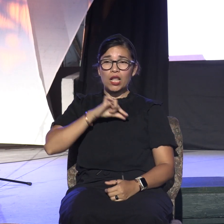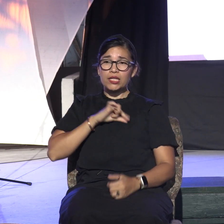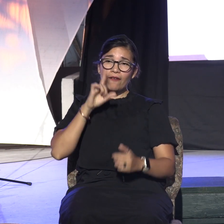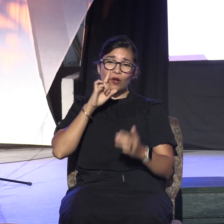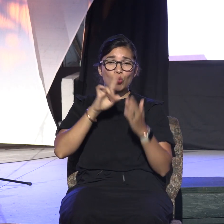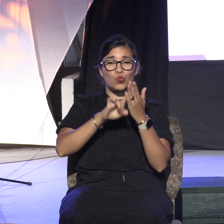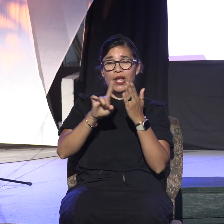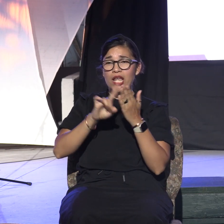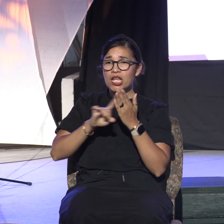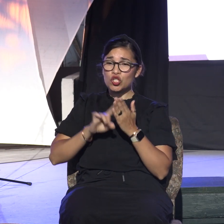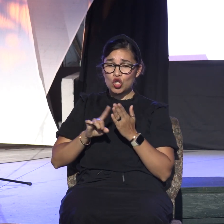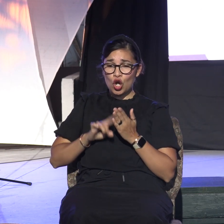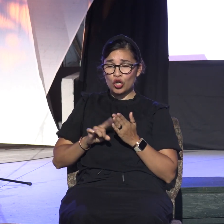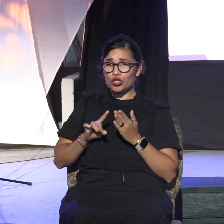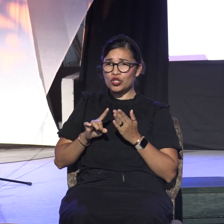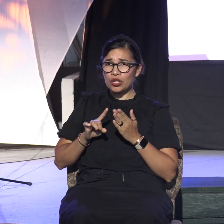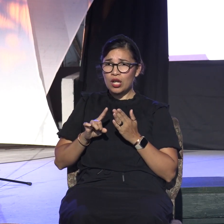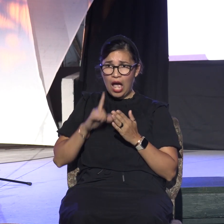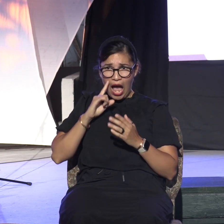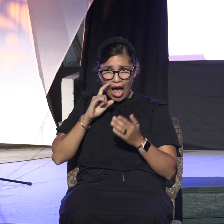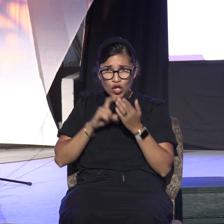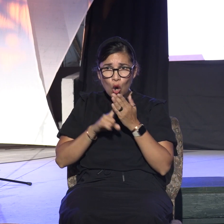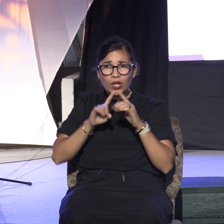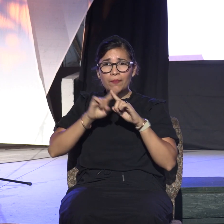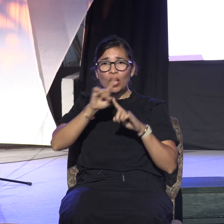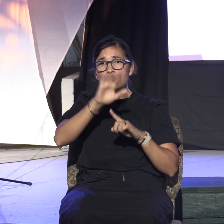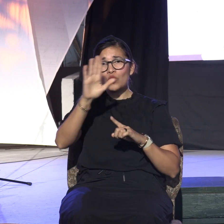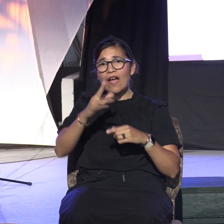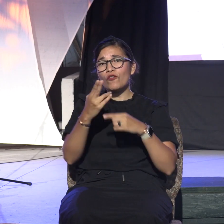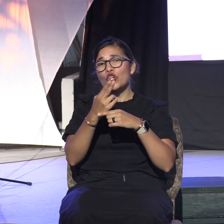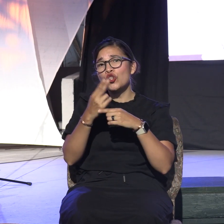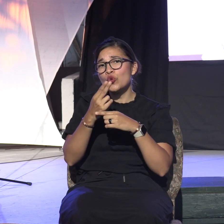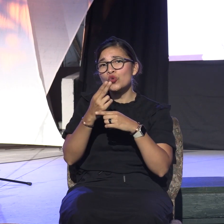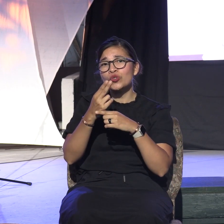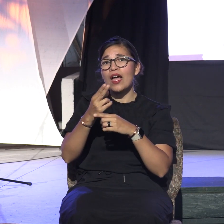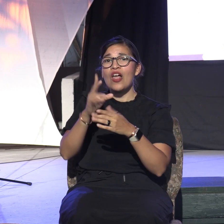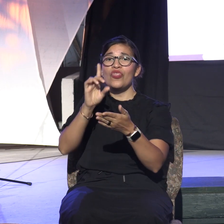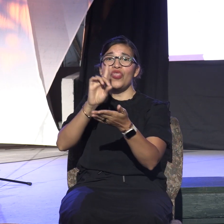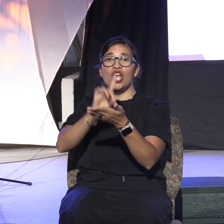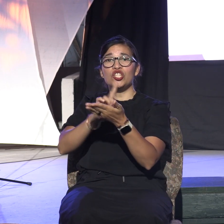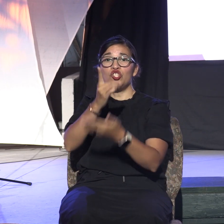surely you did that for a reason, but I can't understand why. Could you explain?